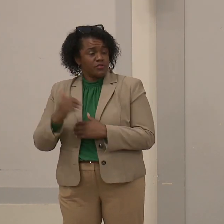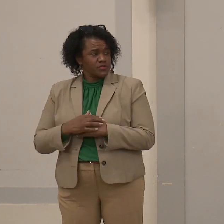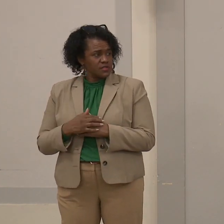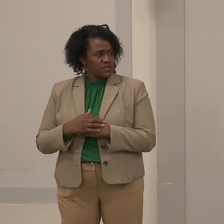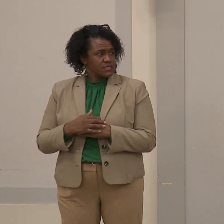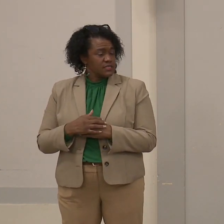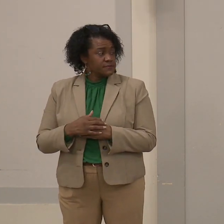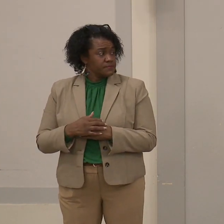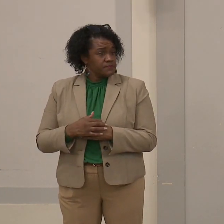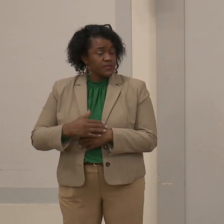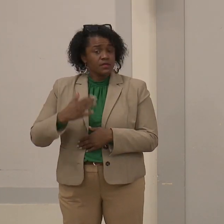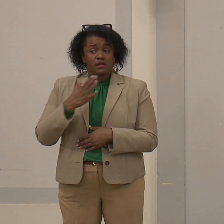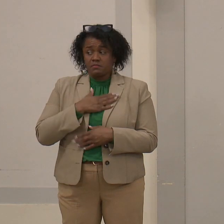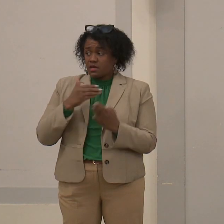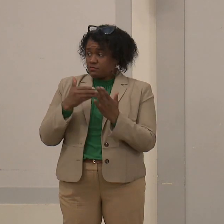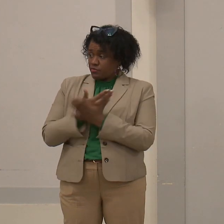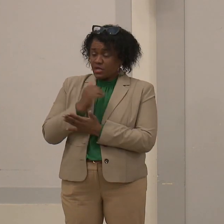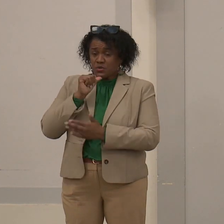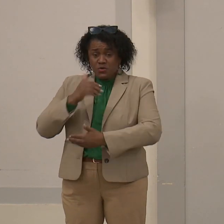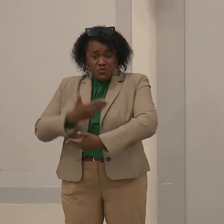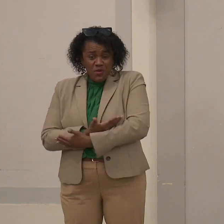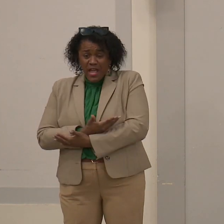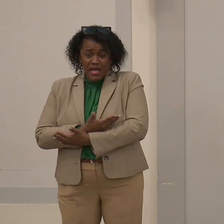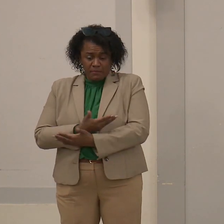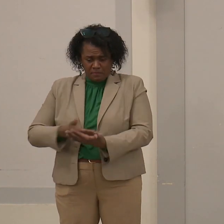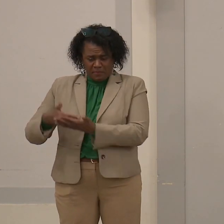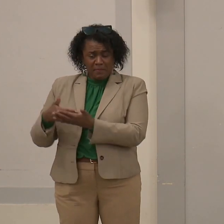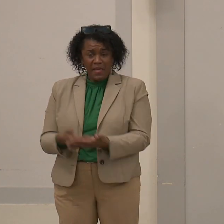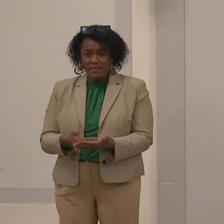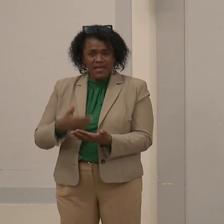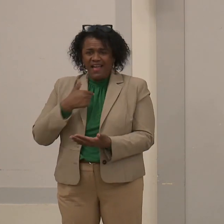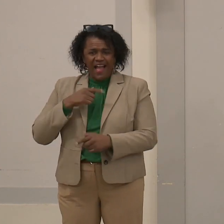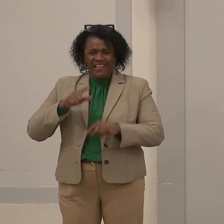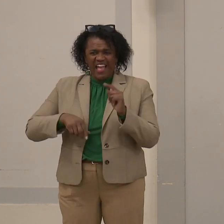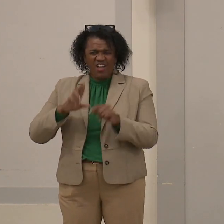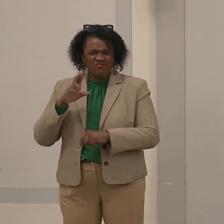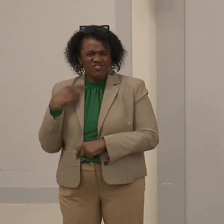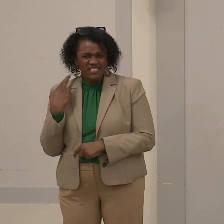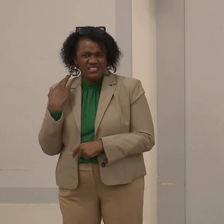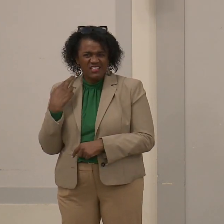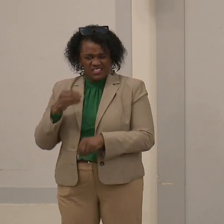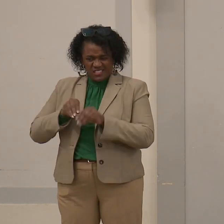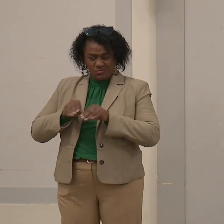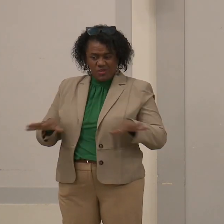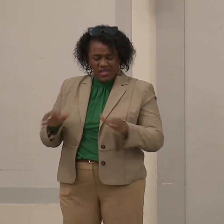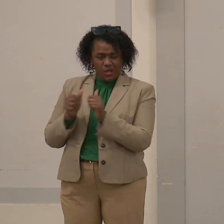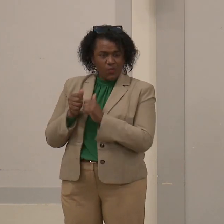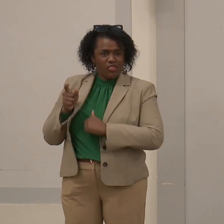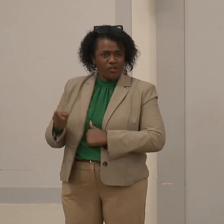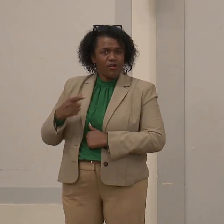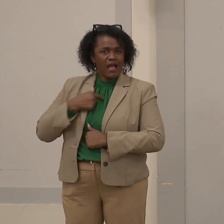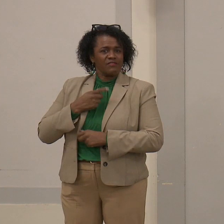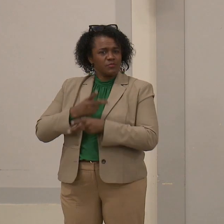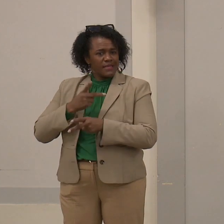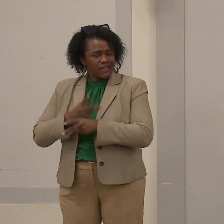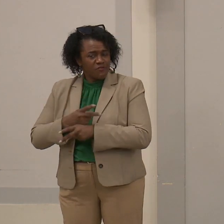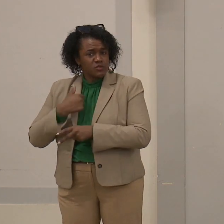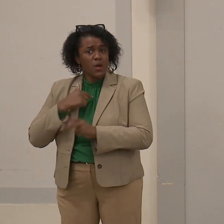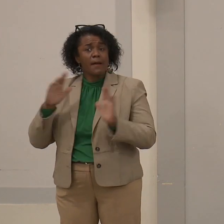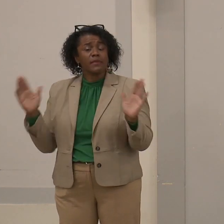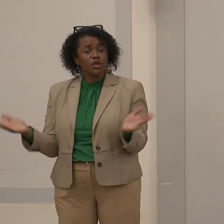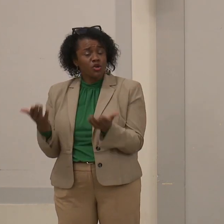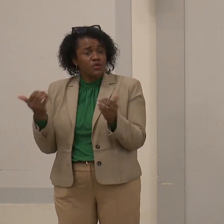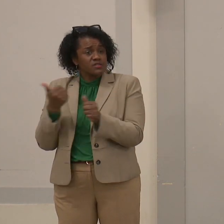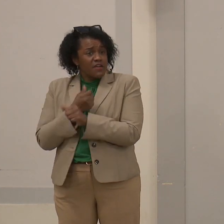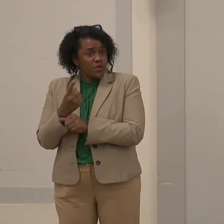forward to visiting my brand new granddaughter without putting her at risk and my other family members at risk. So I encourage everyone,